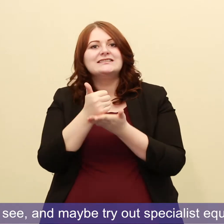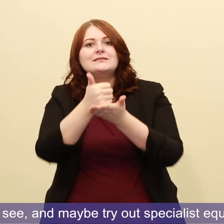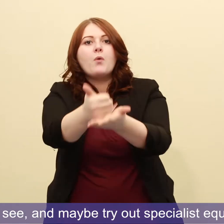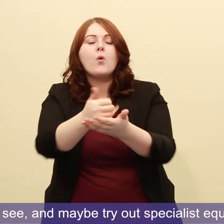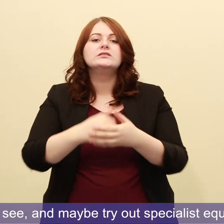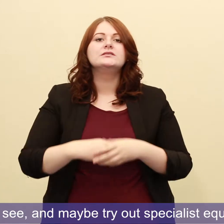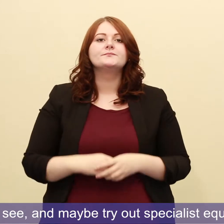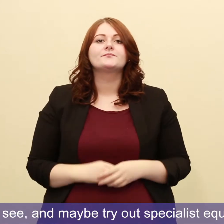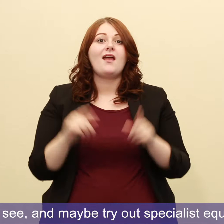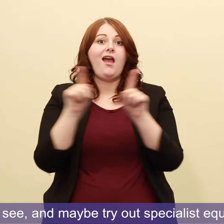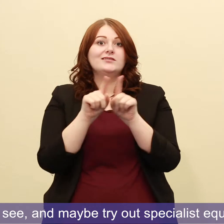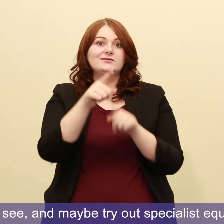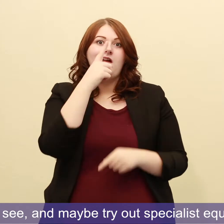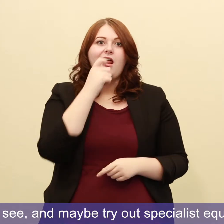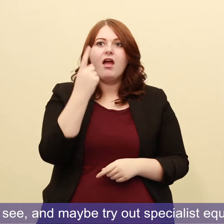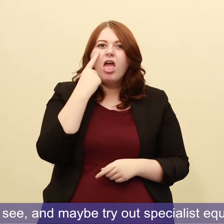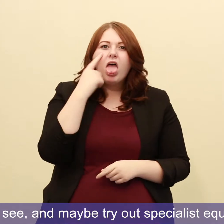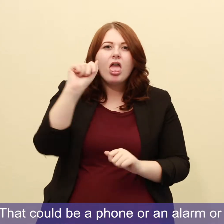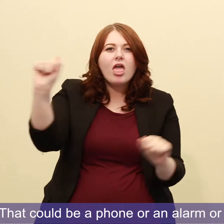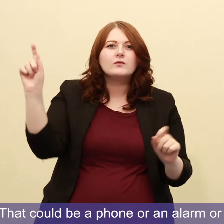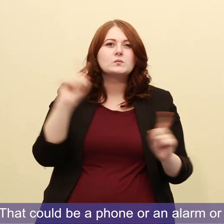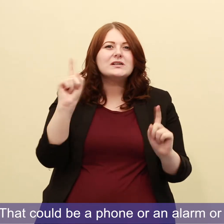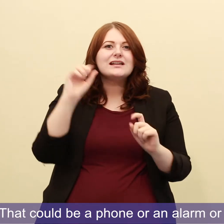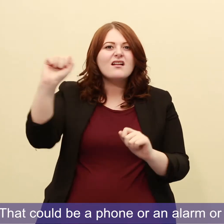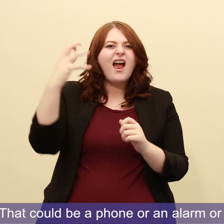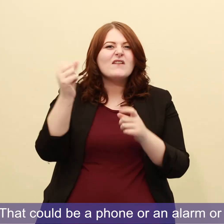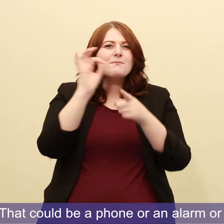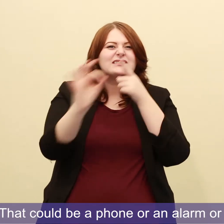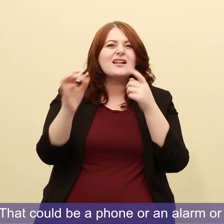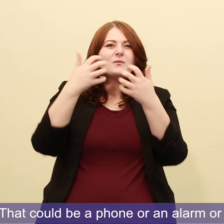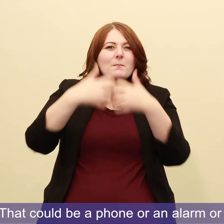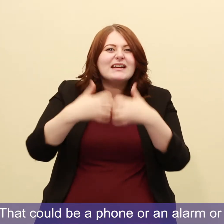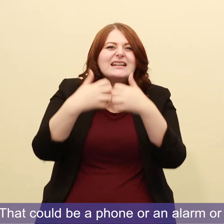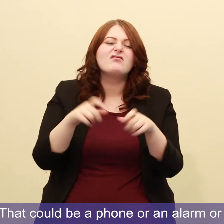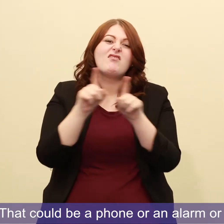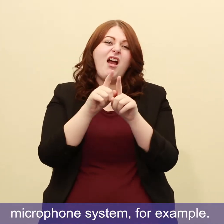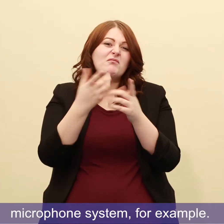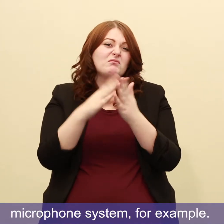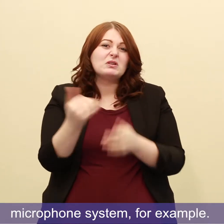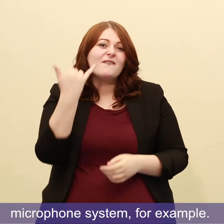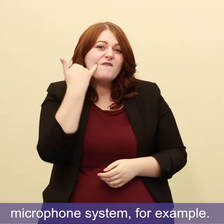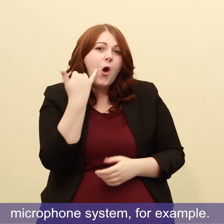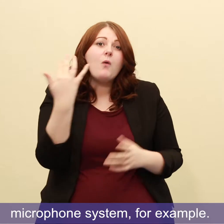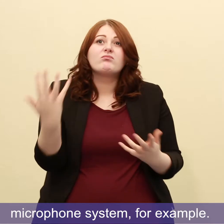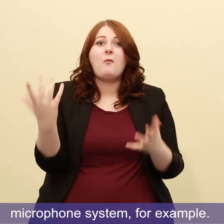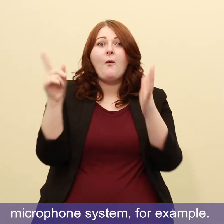out specialist equipment. That could be a phone or an alarm or microphone system, for example.